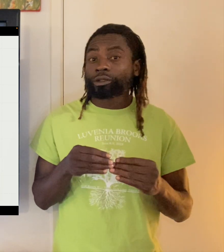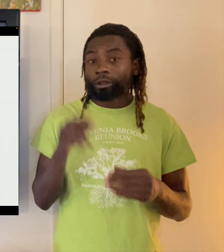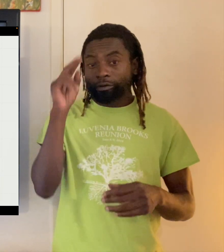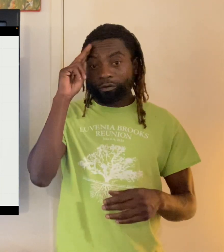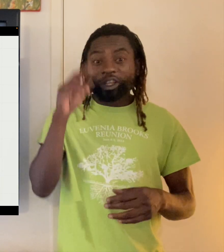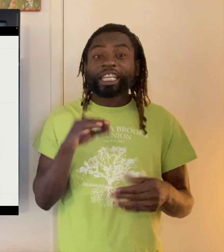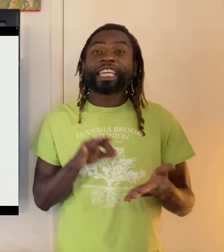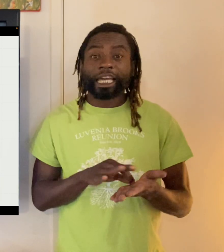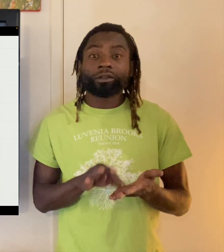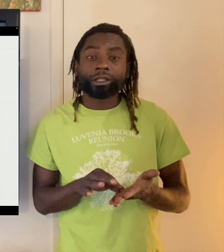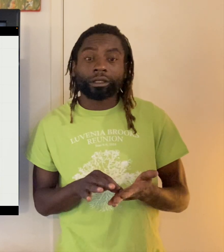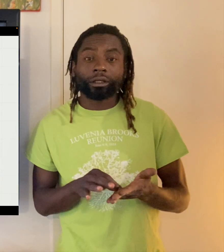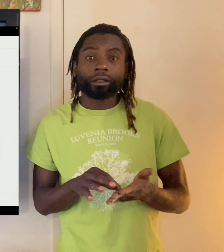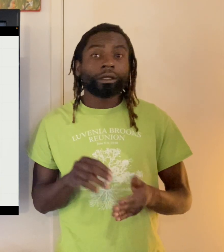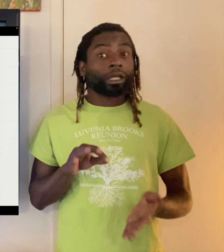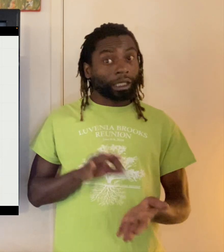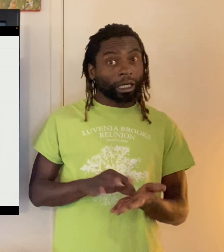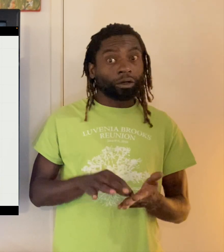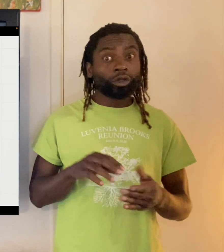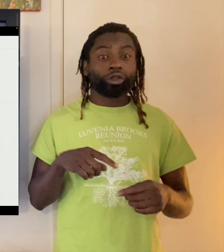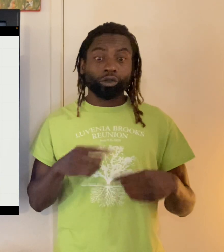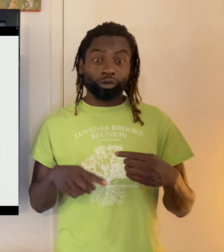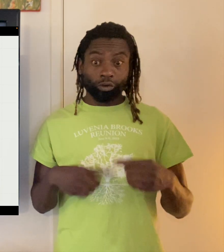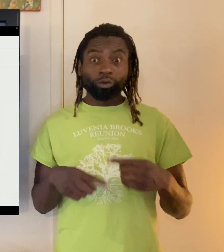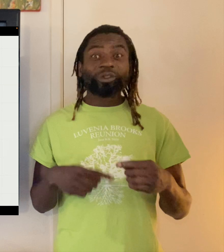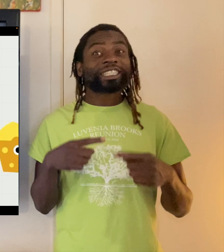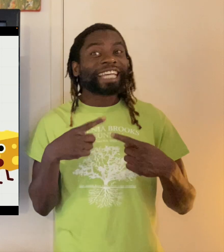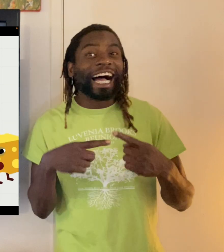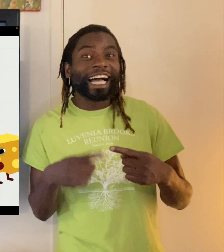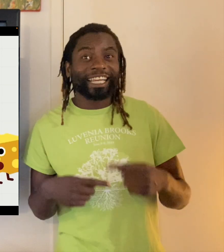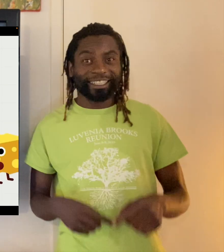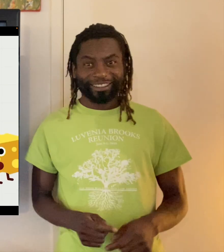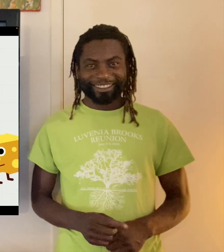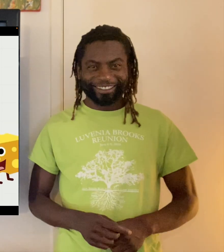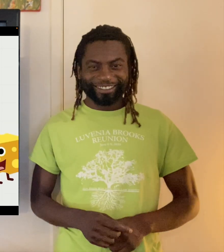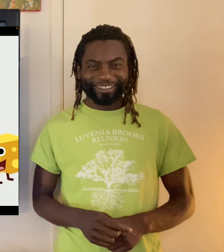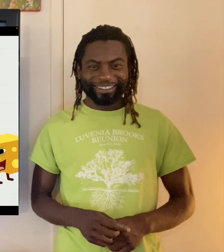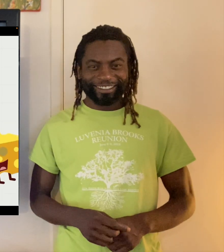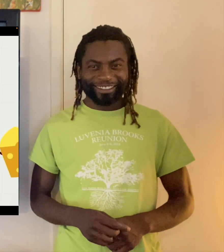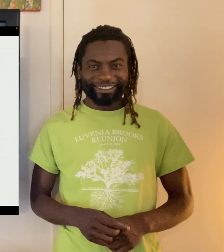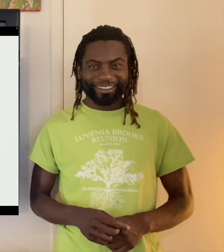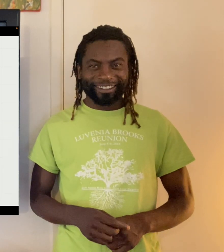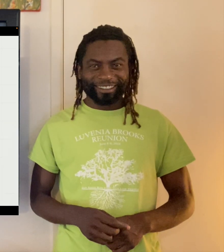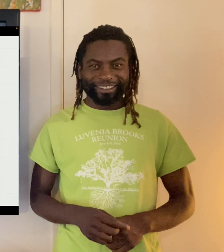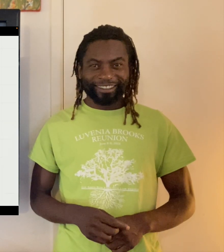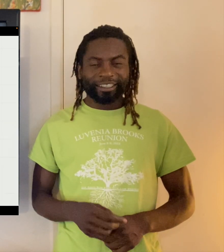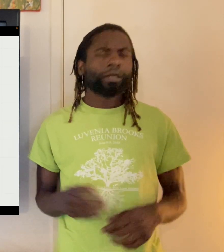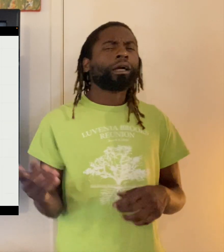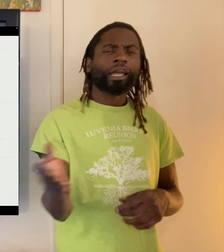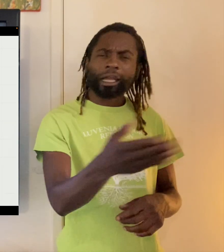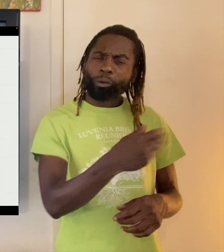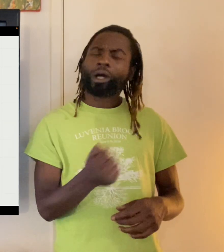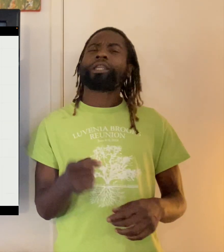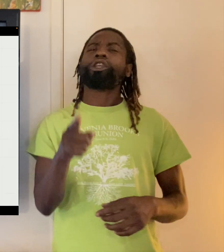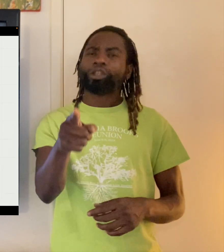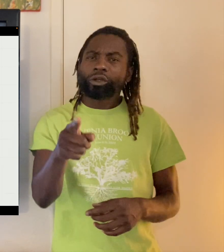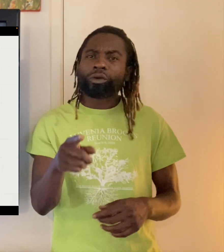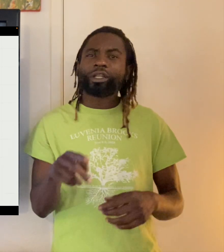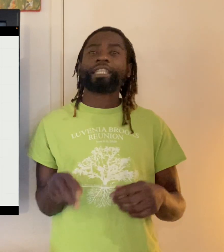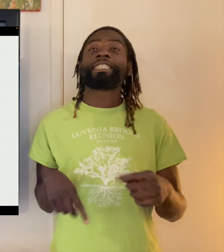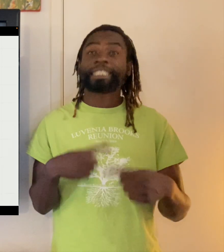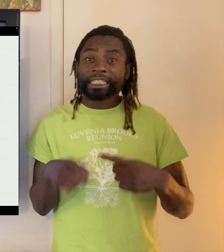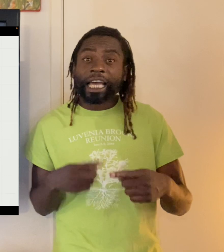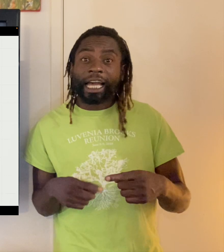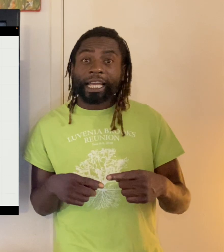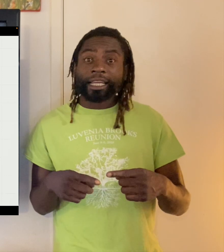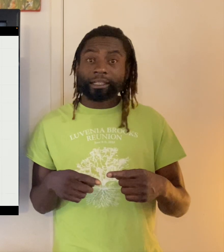we are counting. And we can count using our voice. Voice! Let's try it. I want everybody to count and say